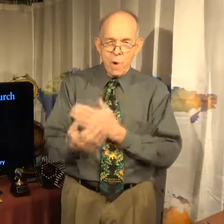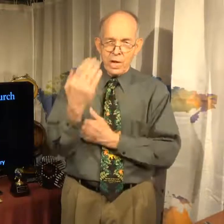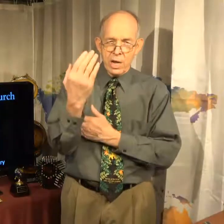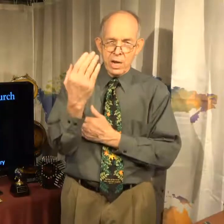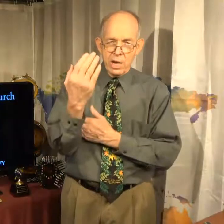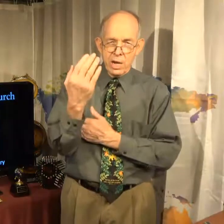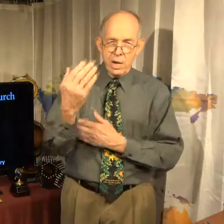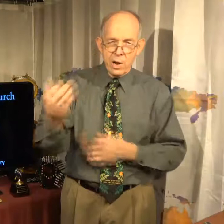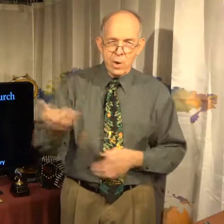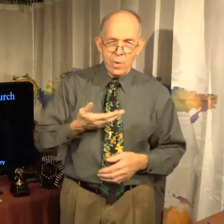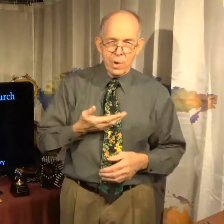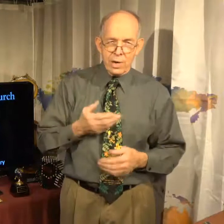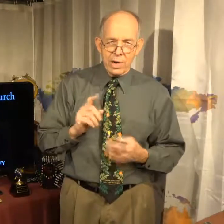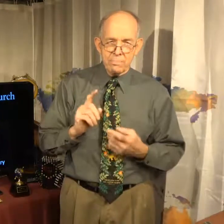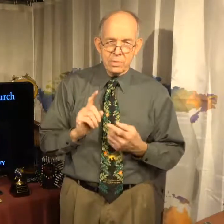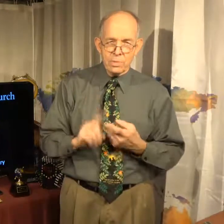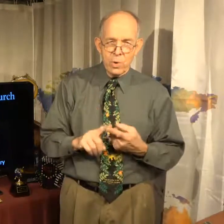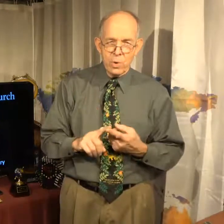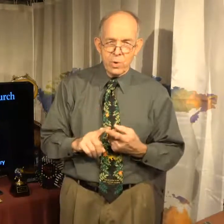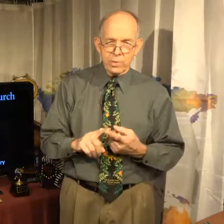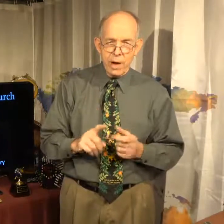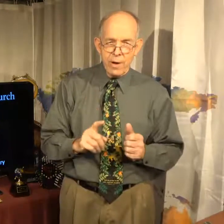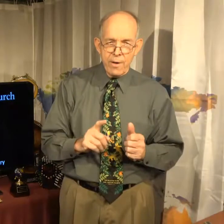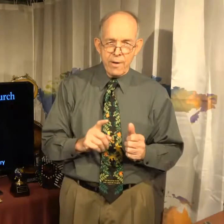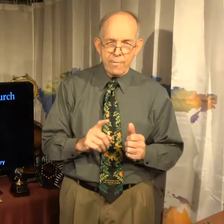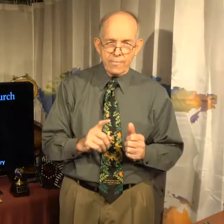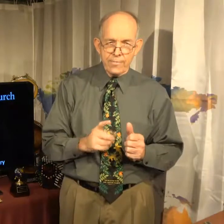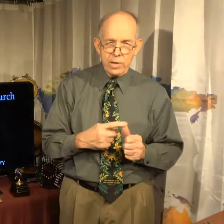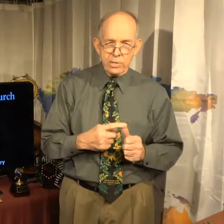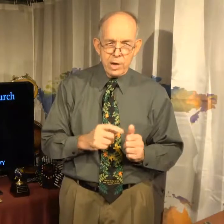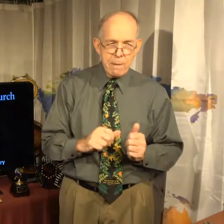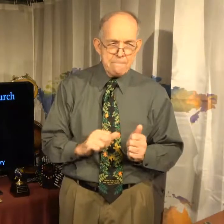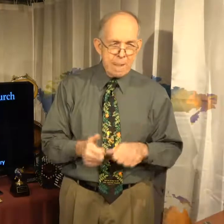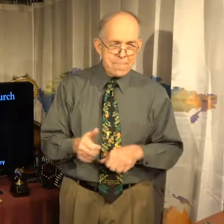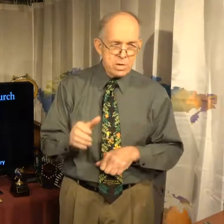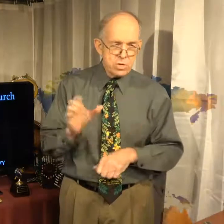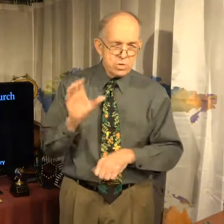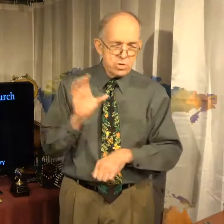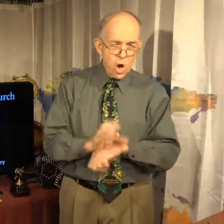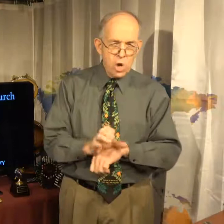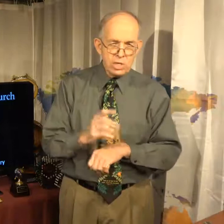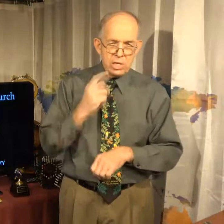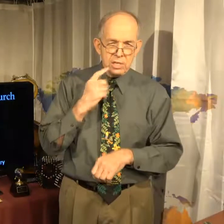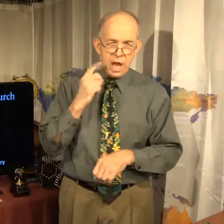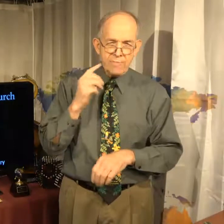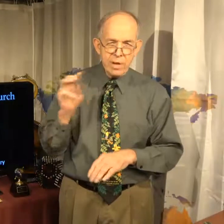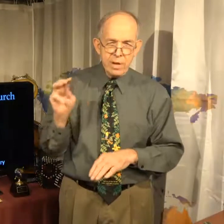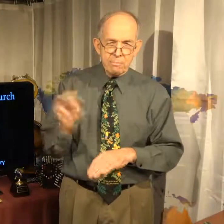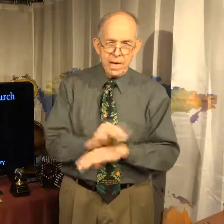Everybody, welcome to the first episode of